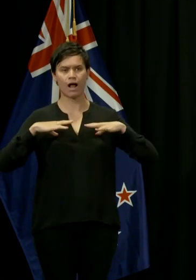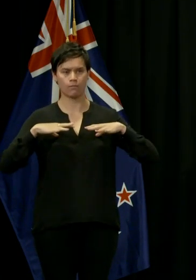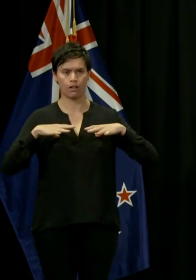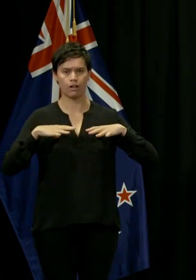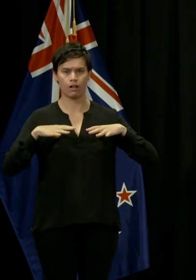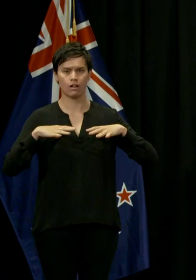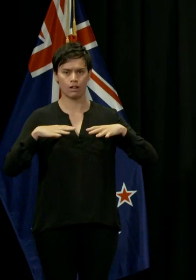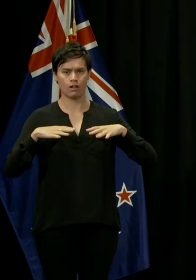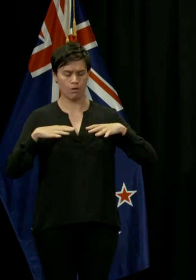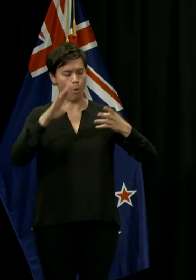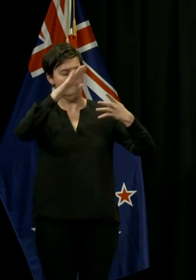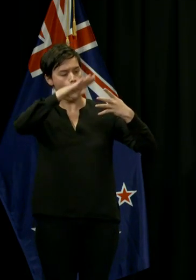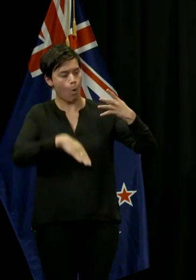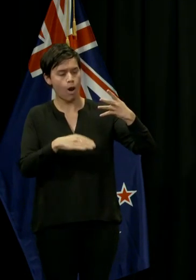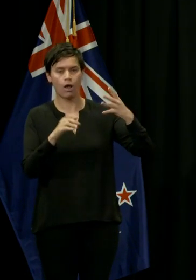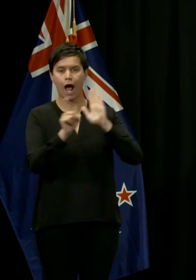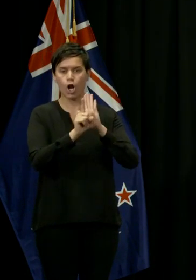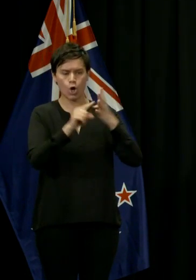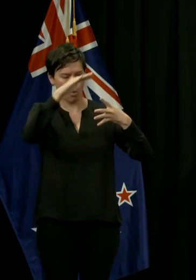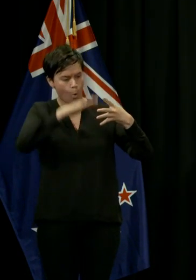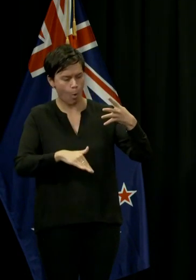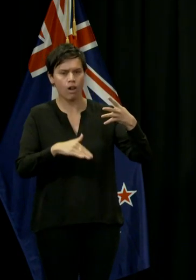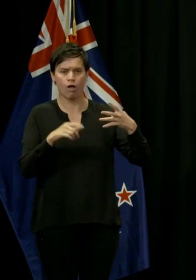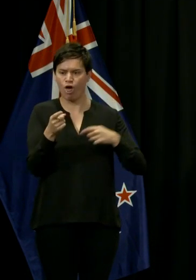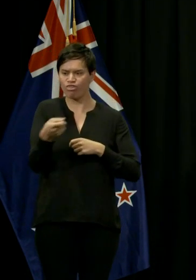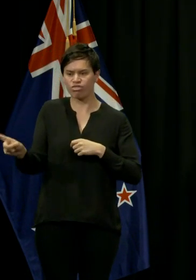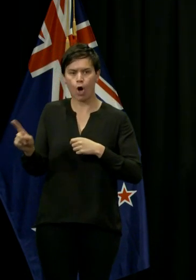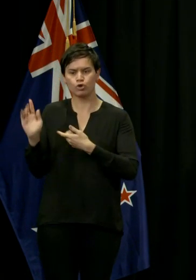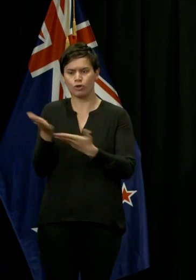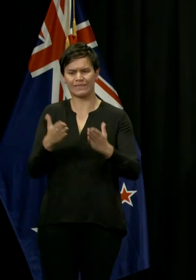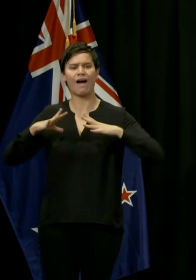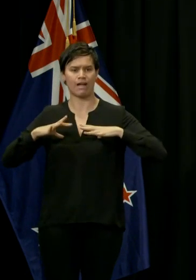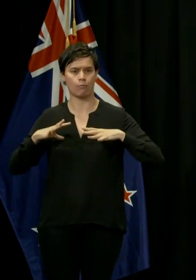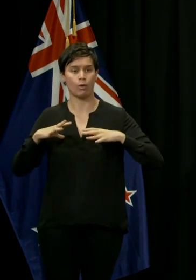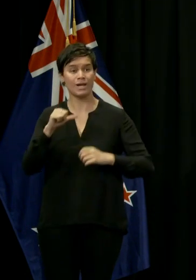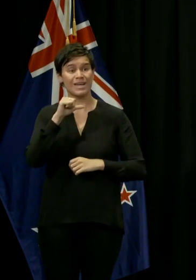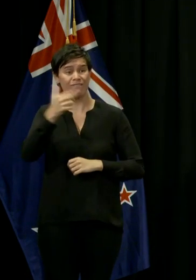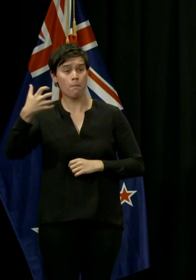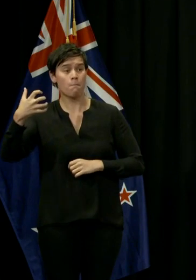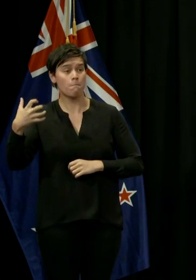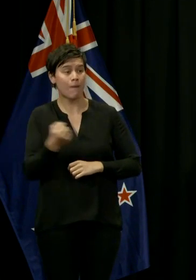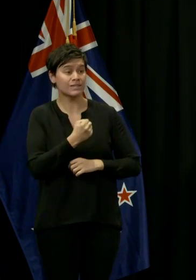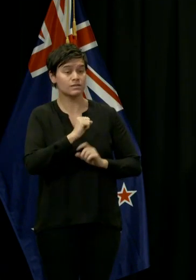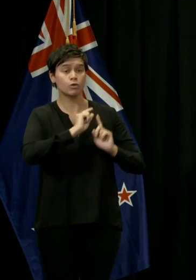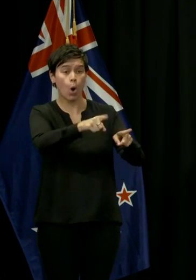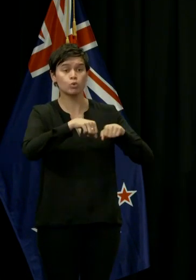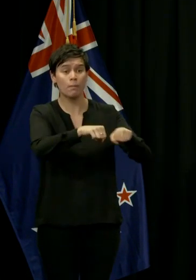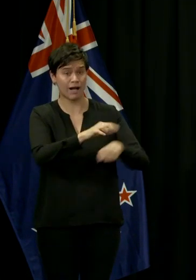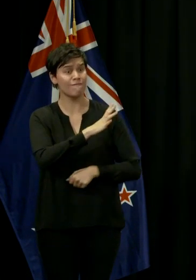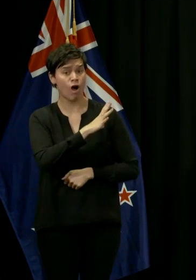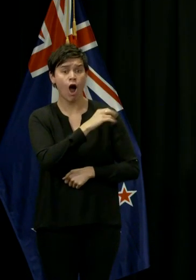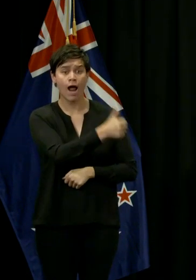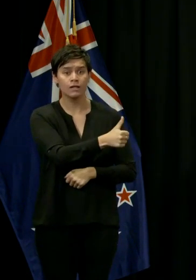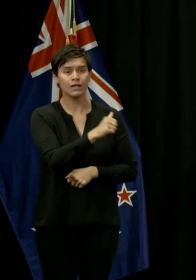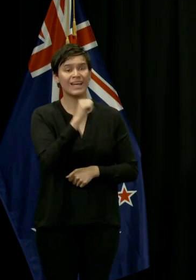every alert level. If you do not have immediate needs, do not go to the supermarket. It will be there for you